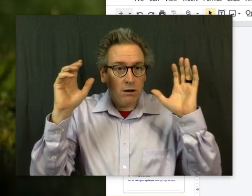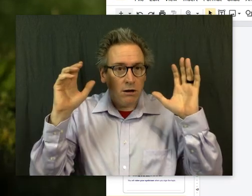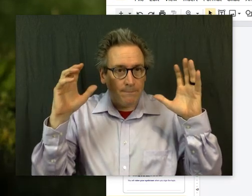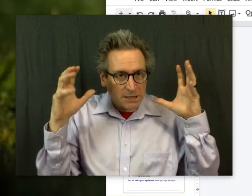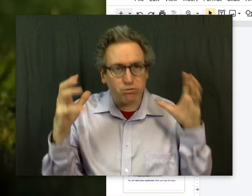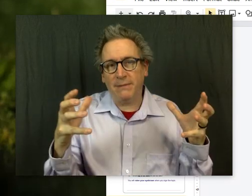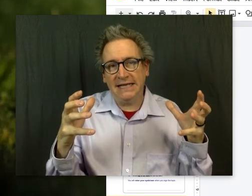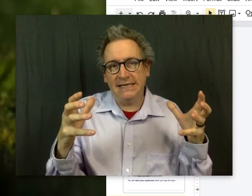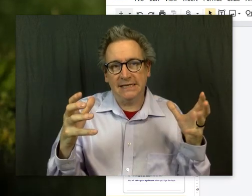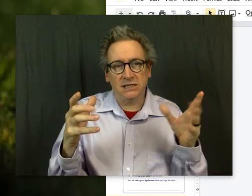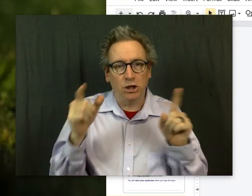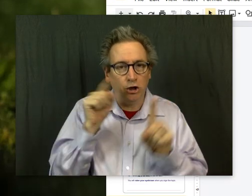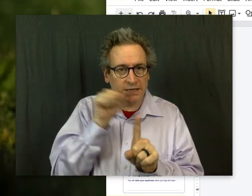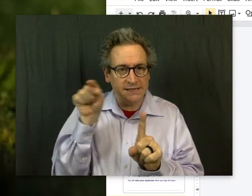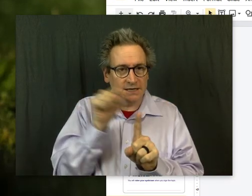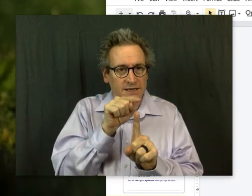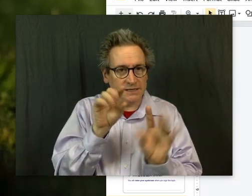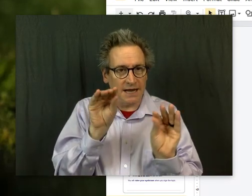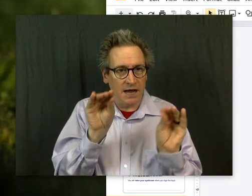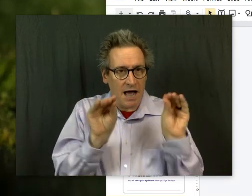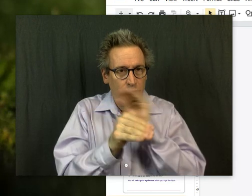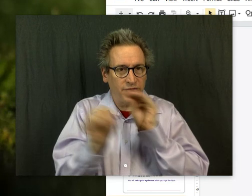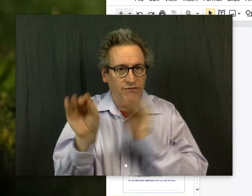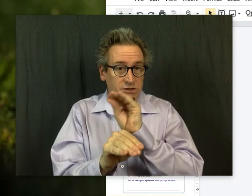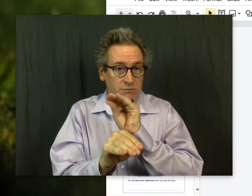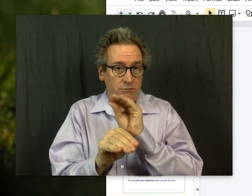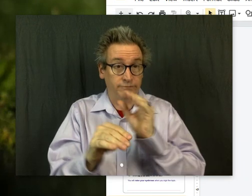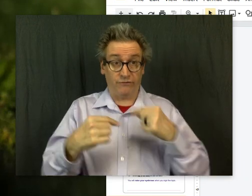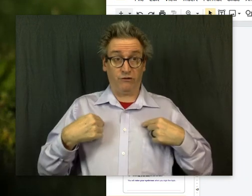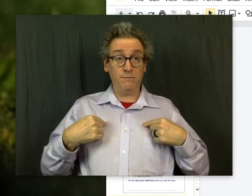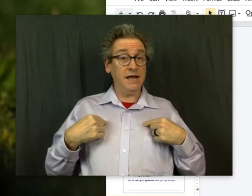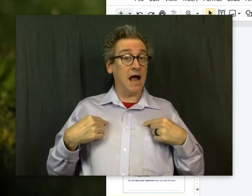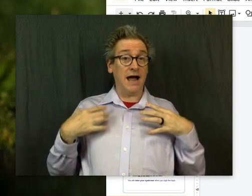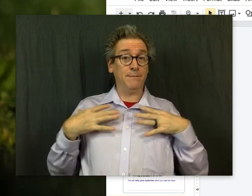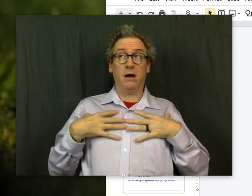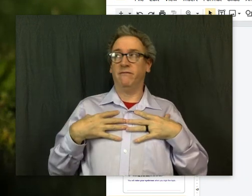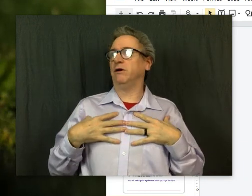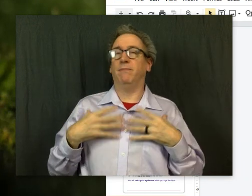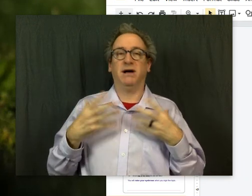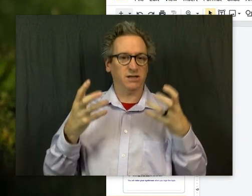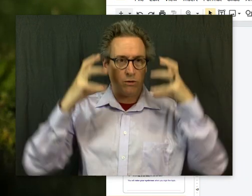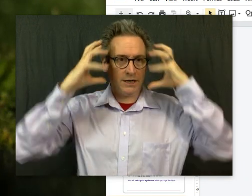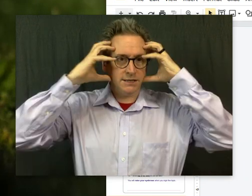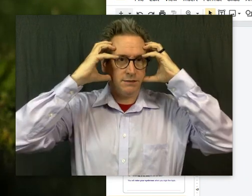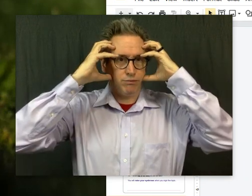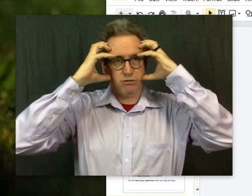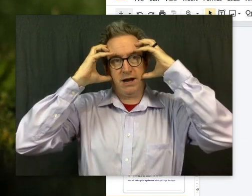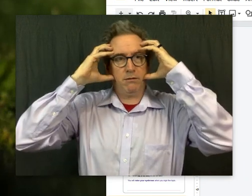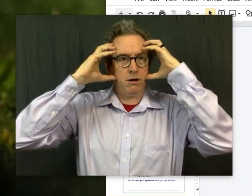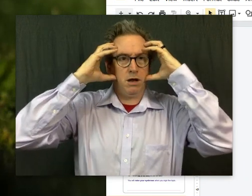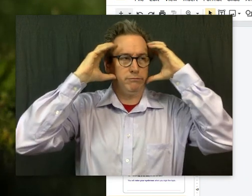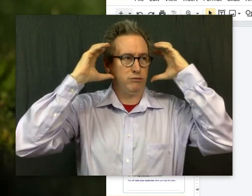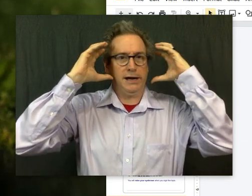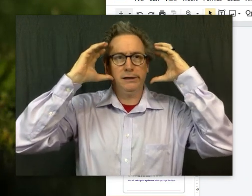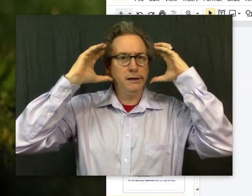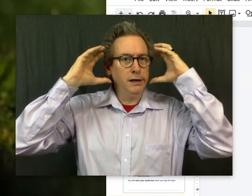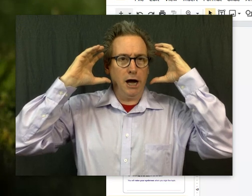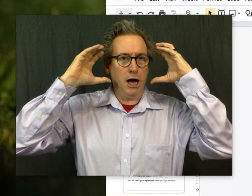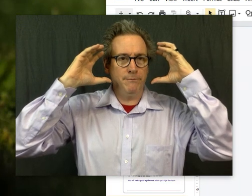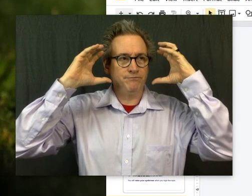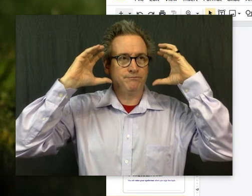but it's probably the easiest to look at the sentence and say, how do I flip things around? For me, I'm a very puzzle-oriented